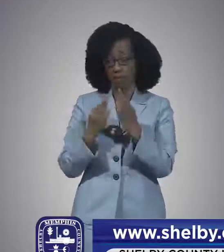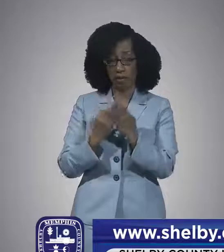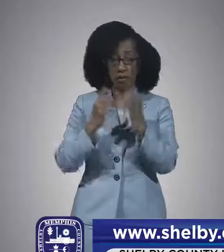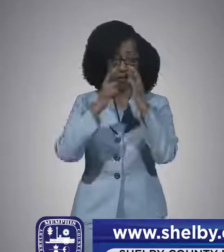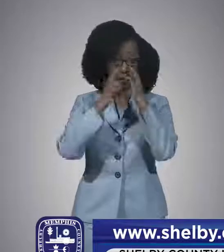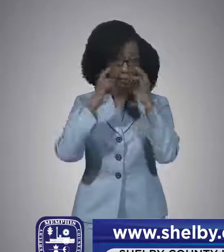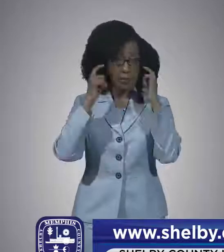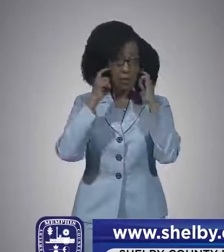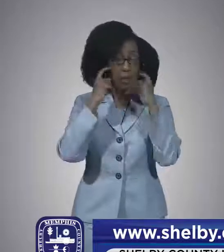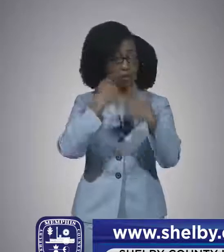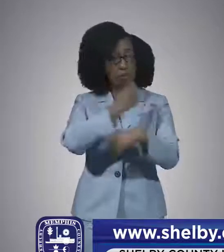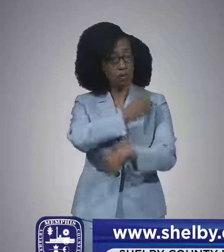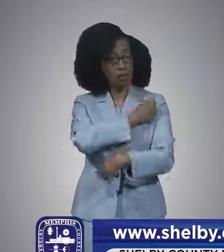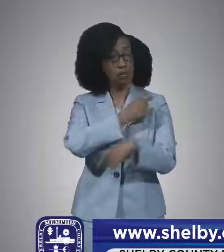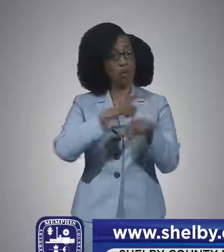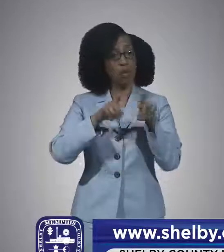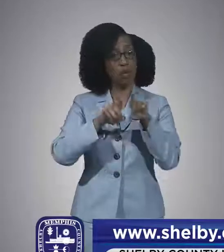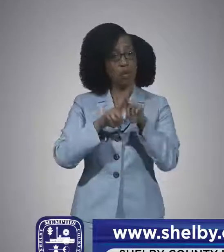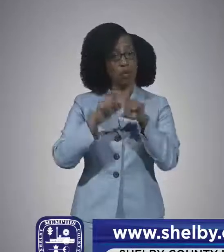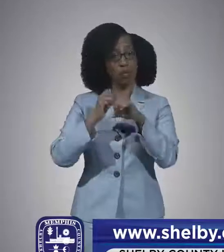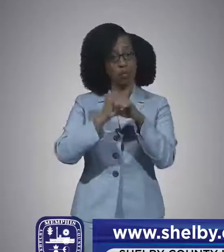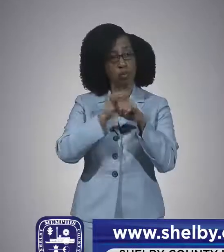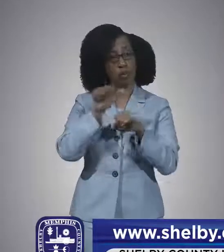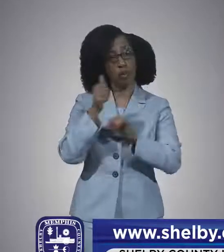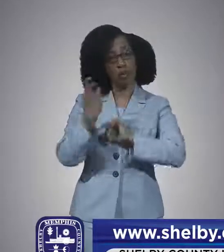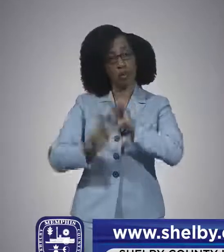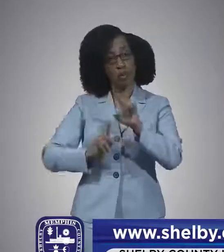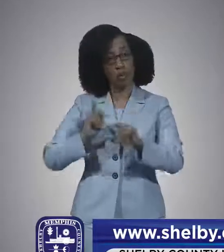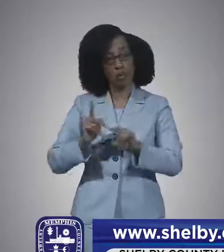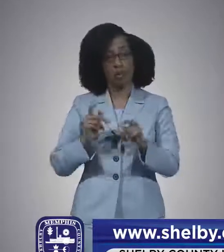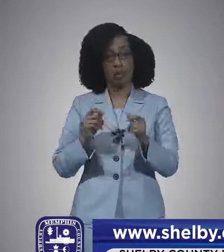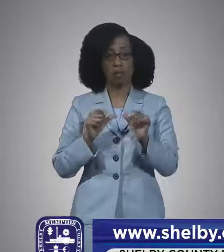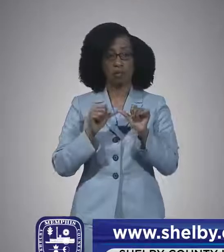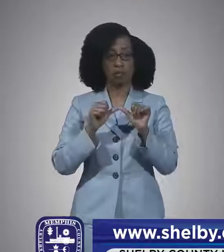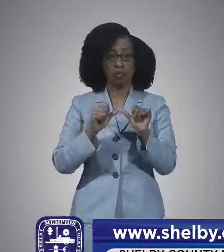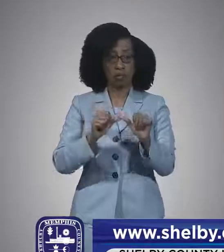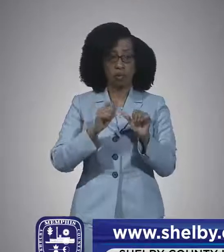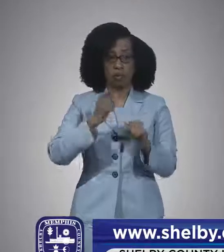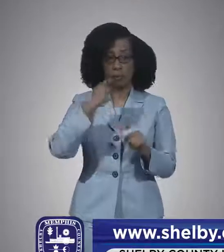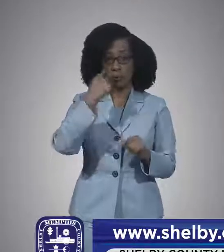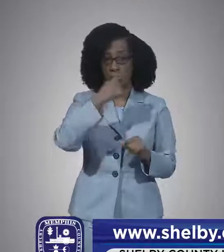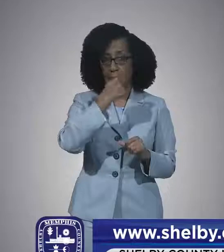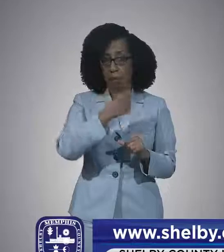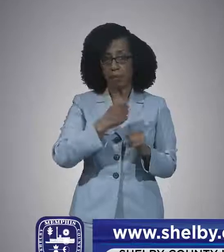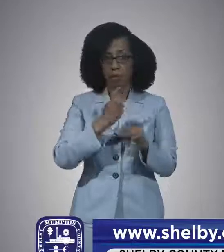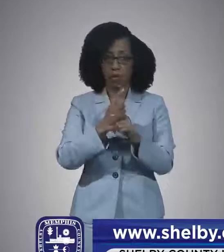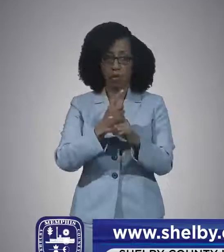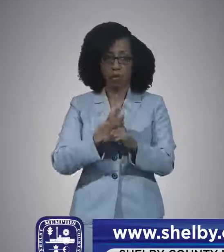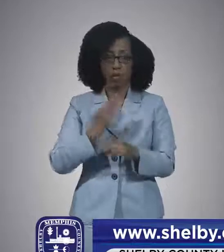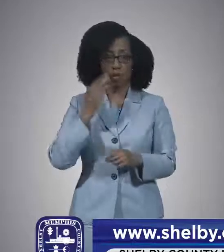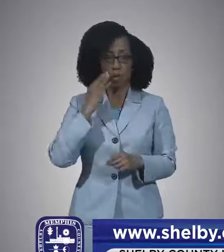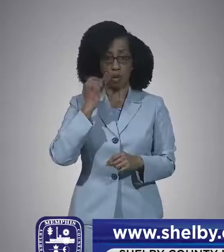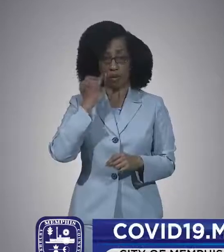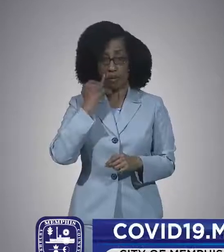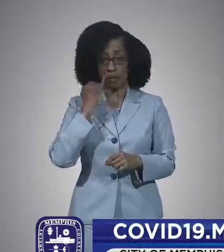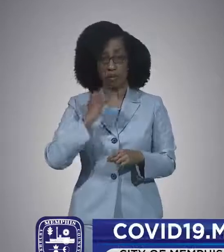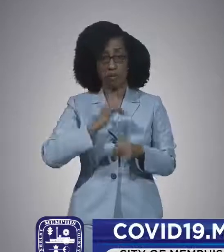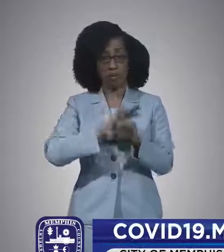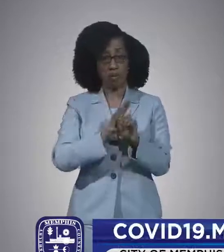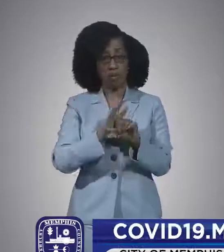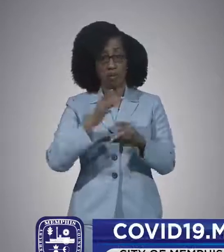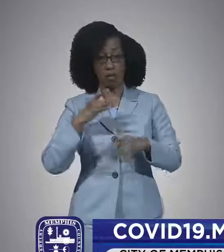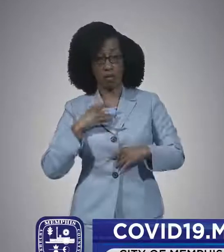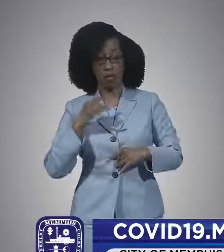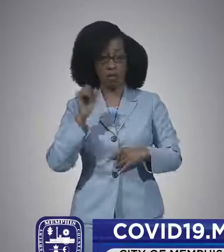vaccination, and then protecting others by getting a test regularly so that you know your status, and then getting that